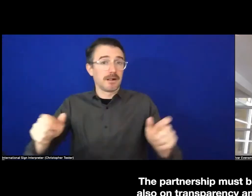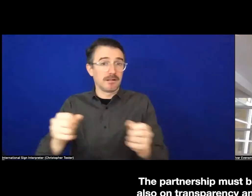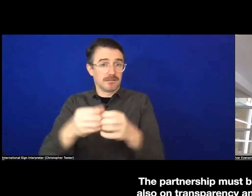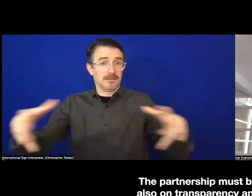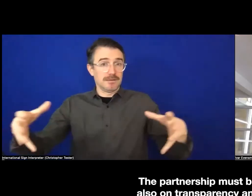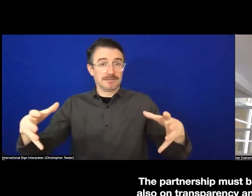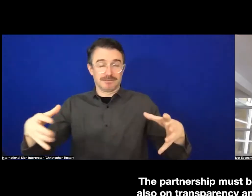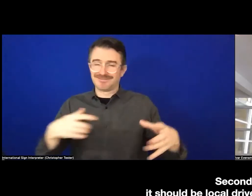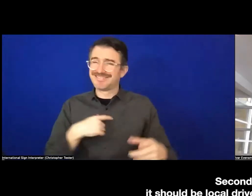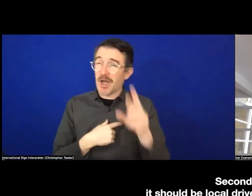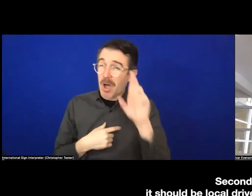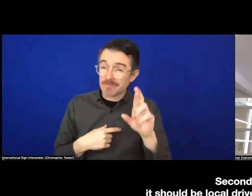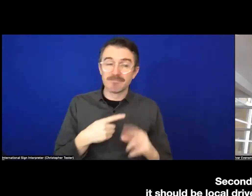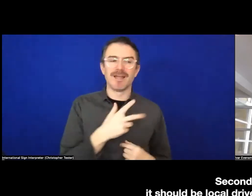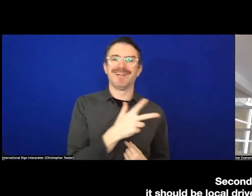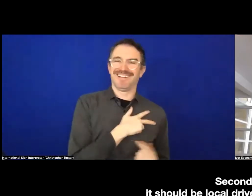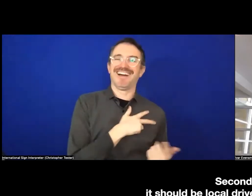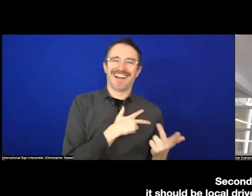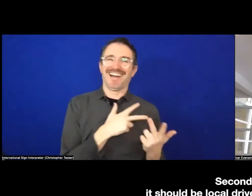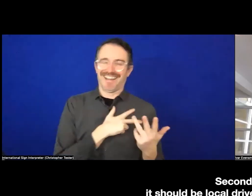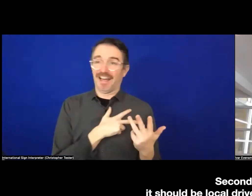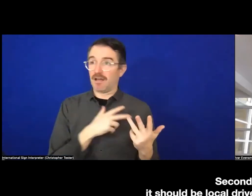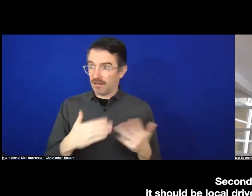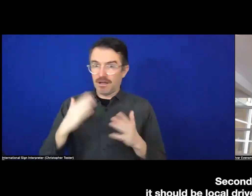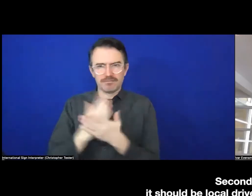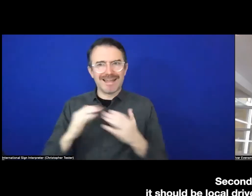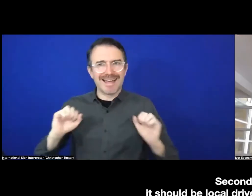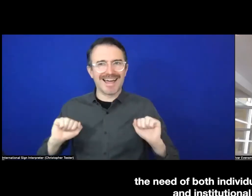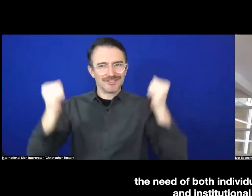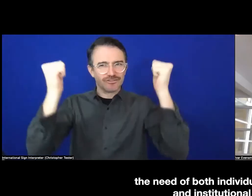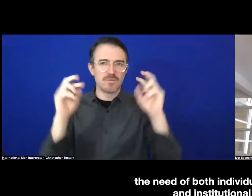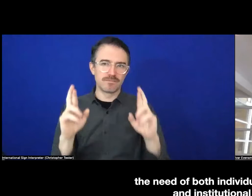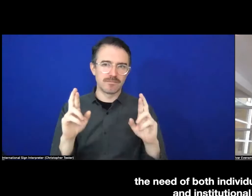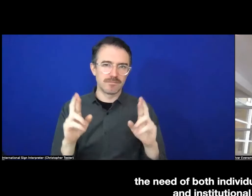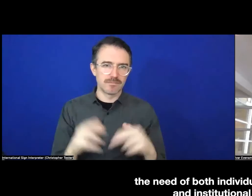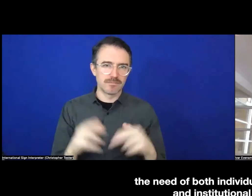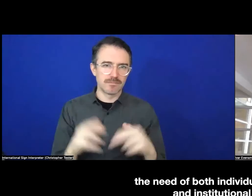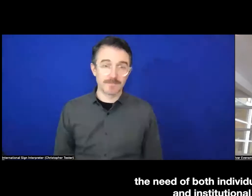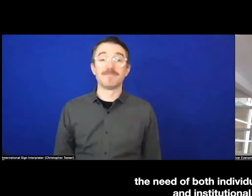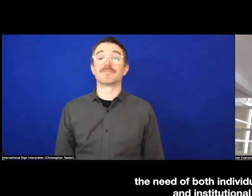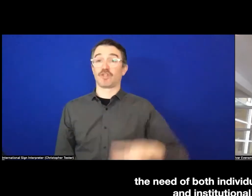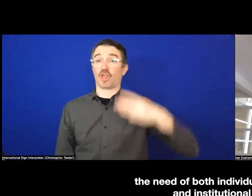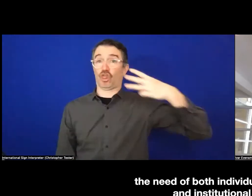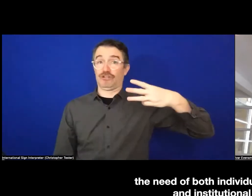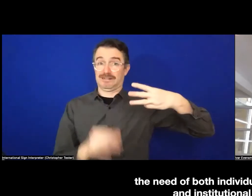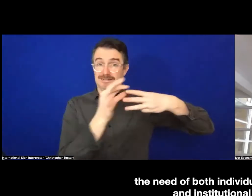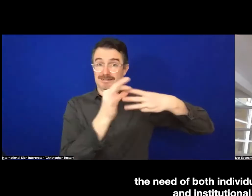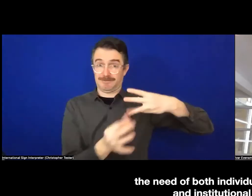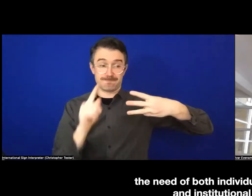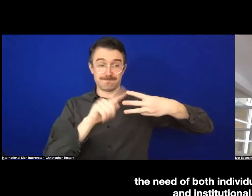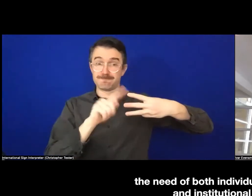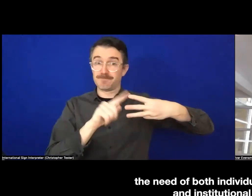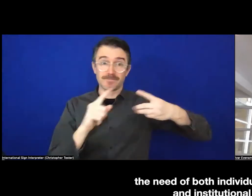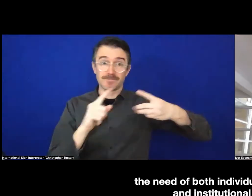also on transparency and accountability. Second, it should be locally driven and address the need of both individual, organizational,